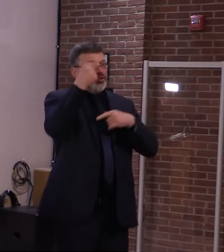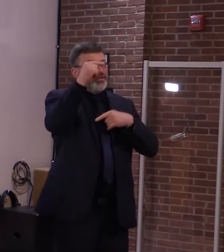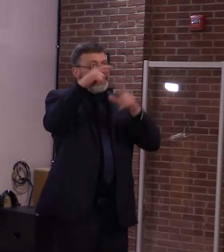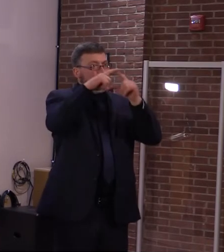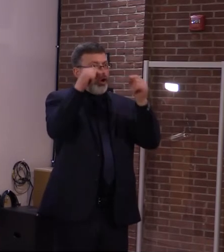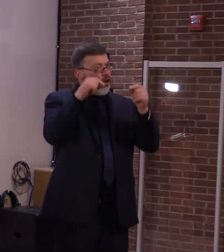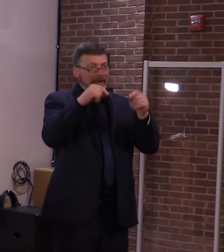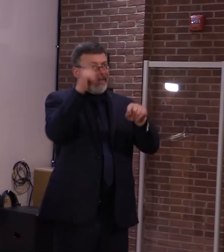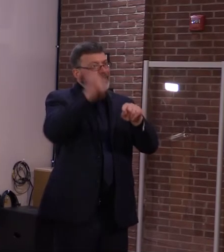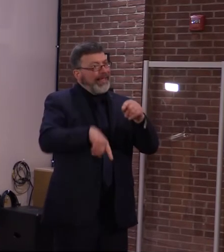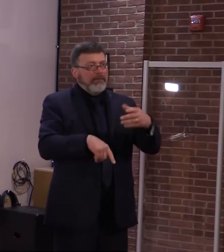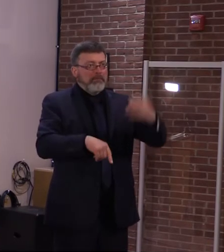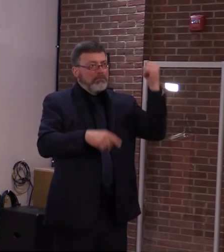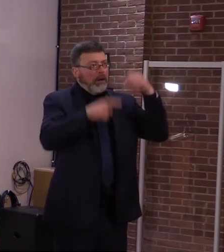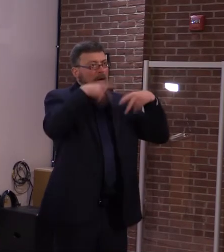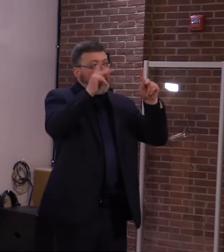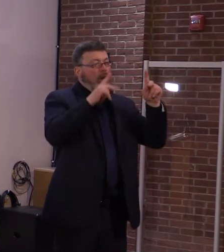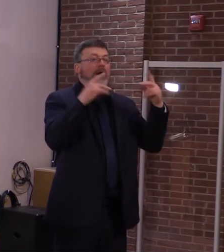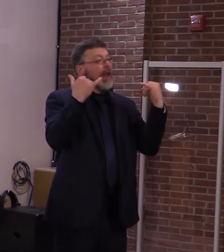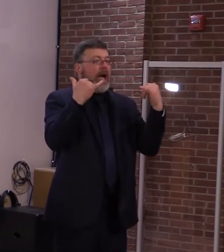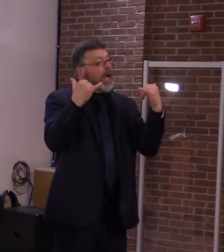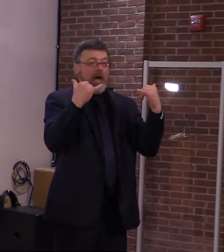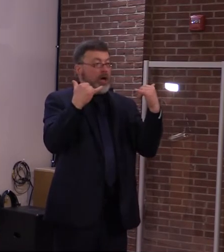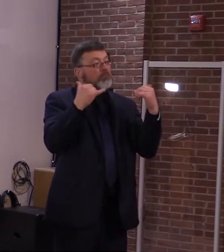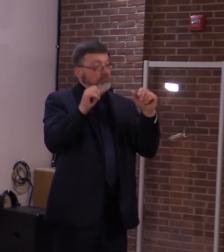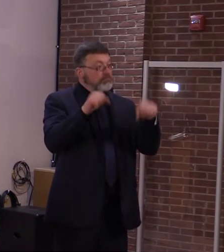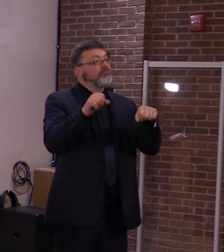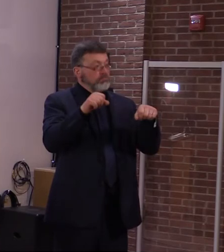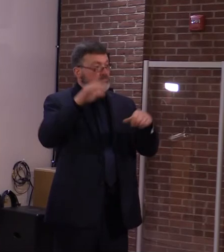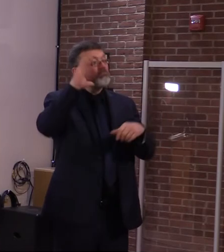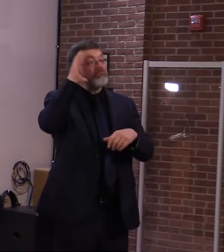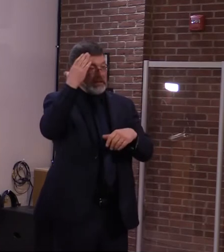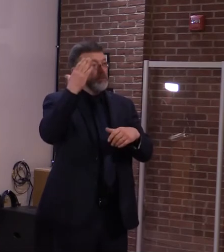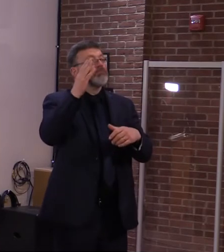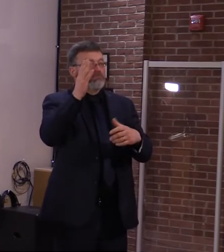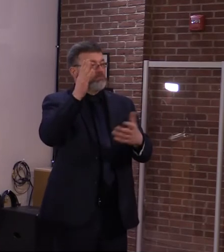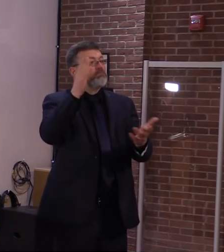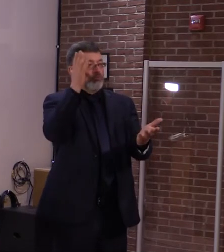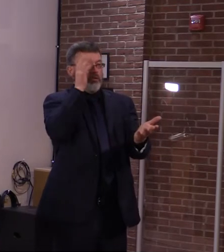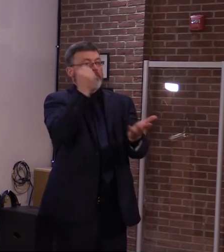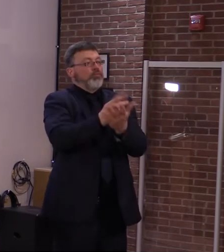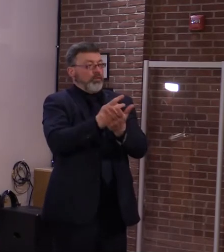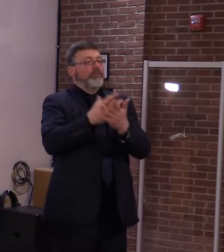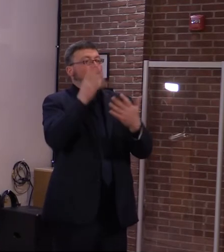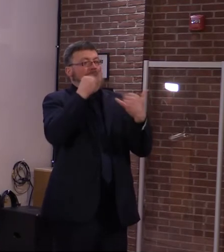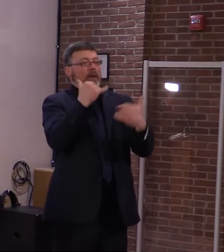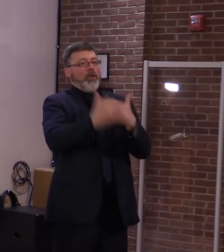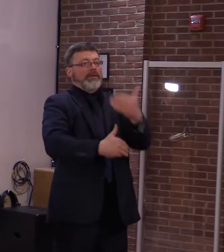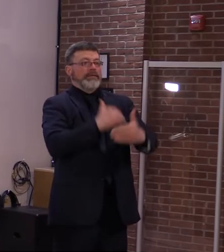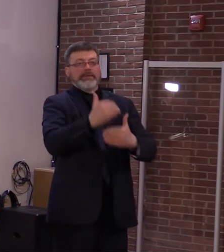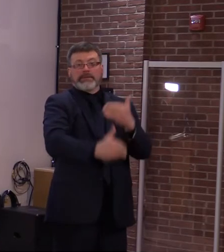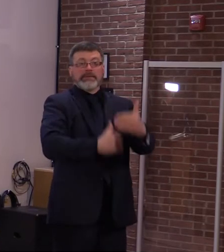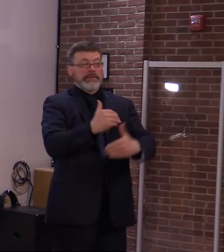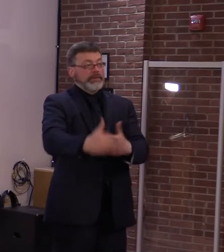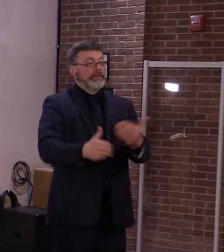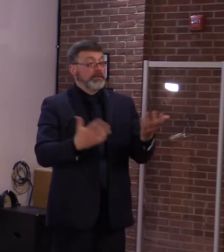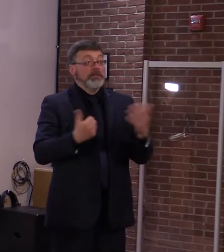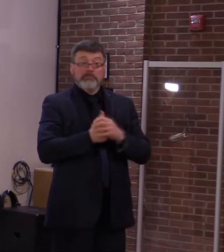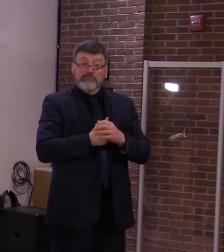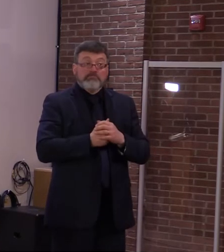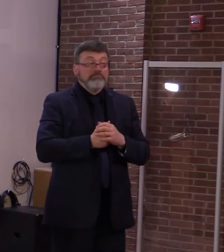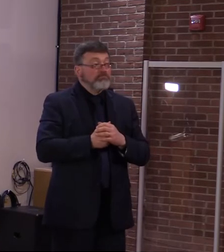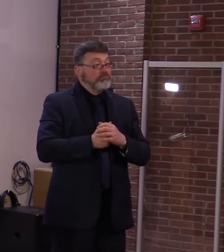visa now have the assurance that their application will go through USCIS with the regional center to support them. So it's a really